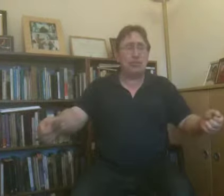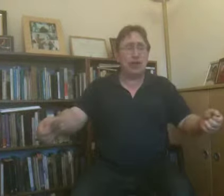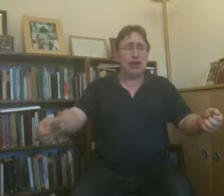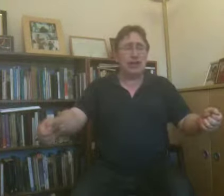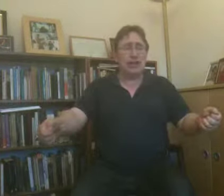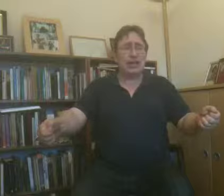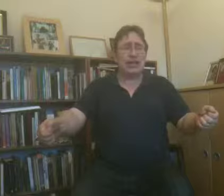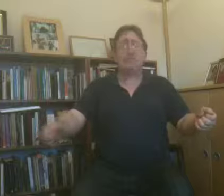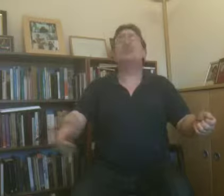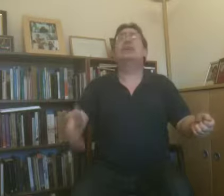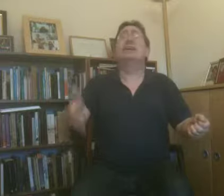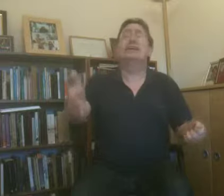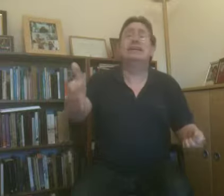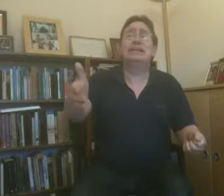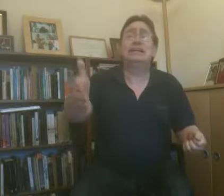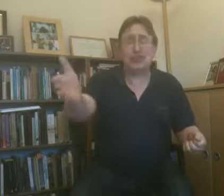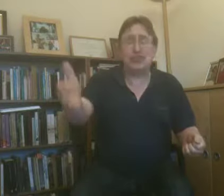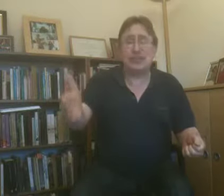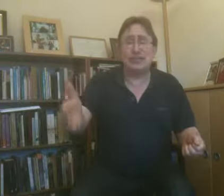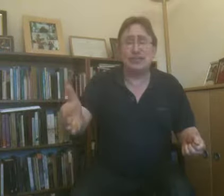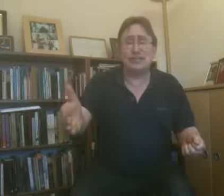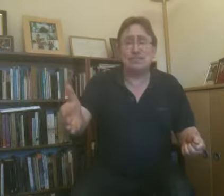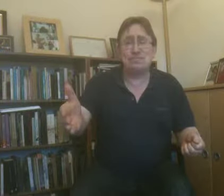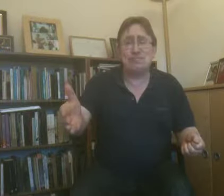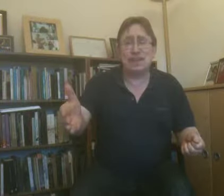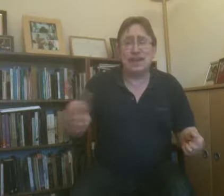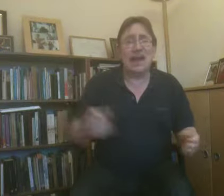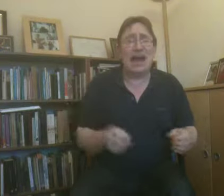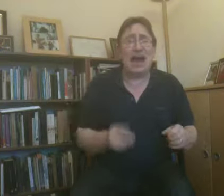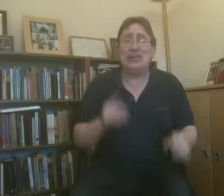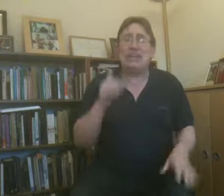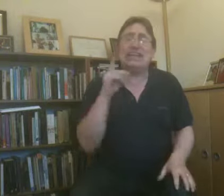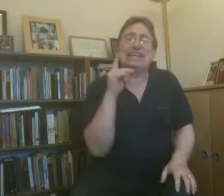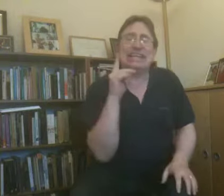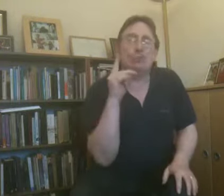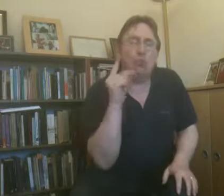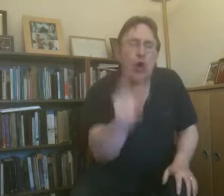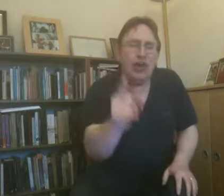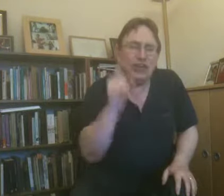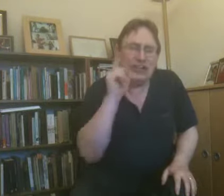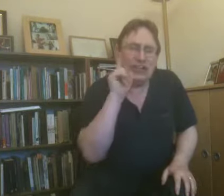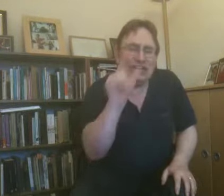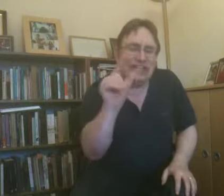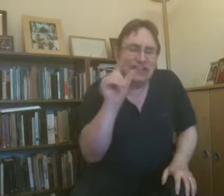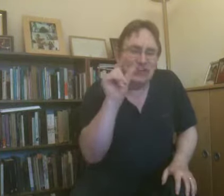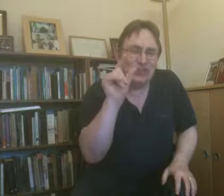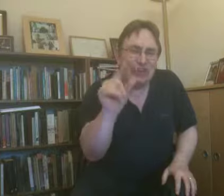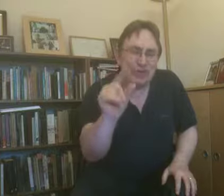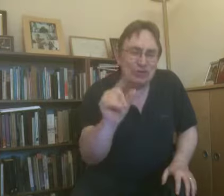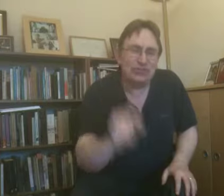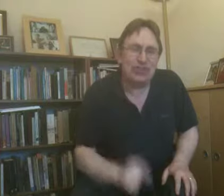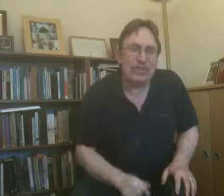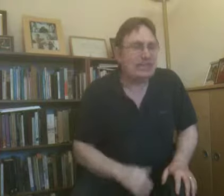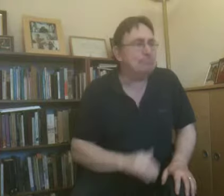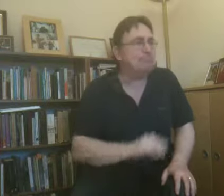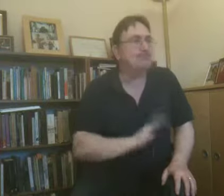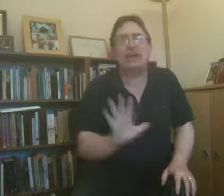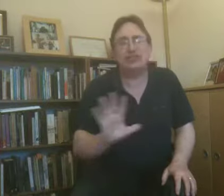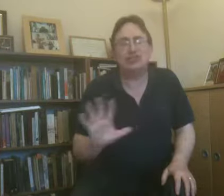well. He says, give us a drink, love. And in one little statement, he breaks